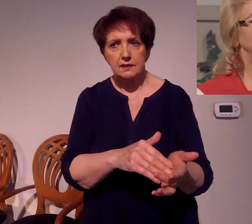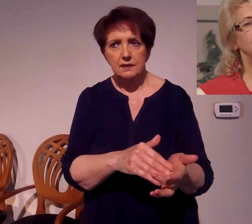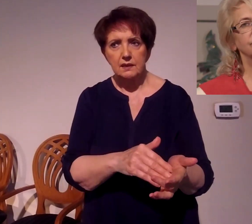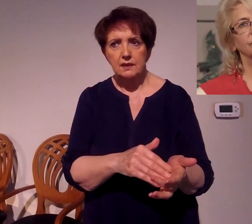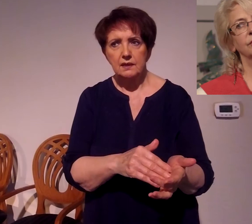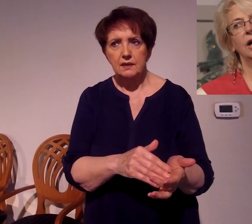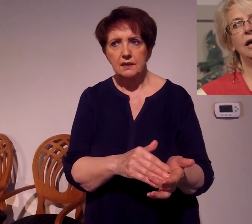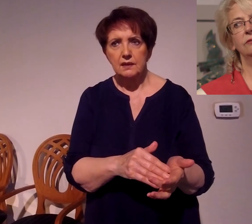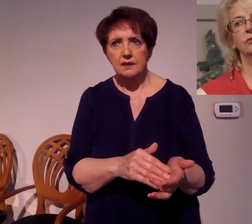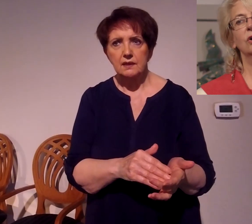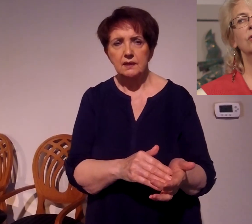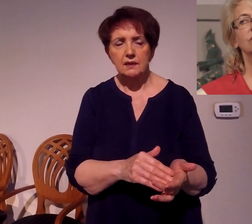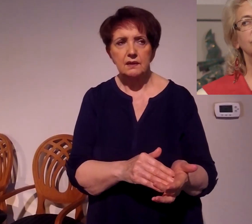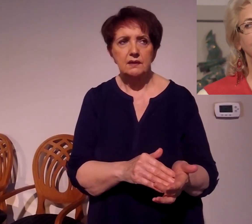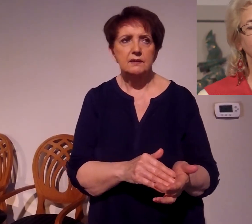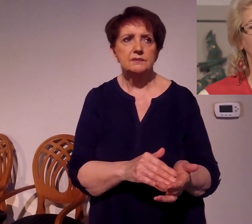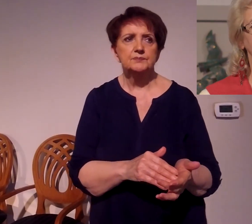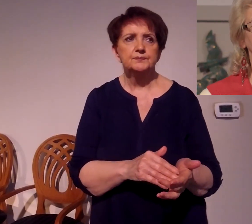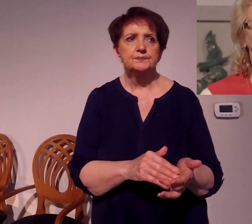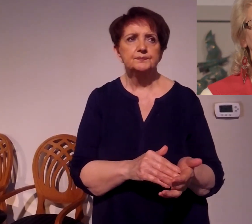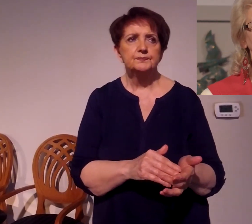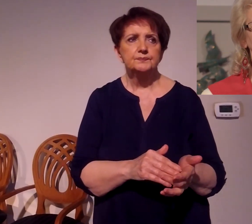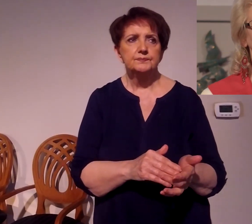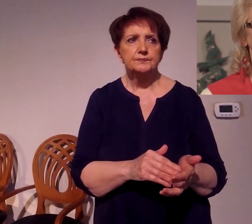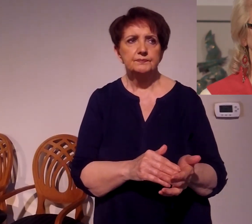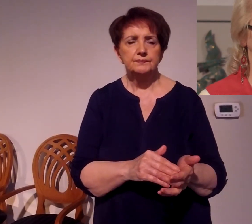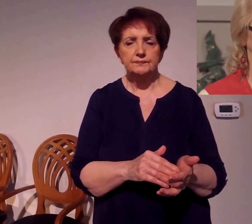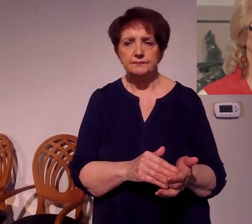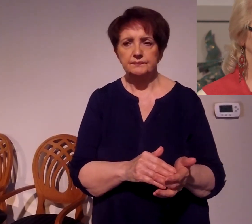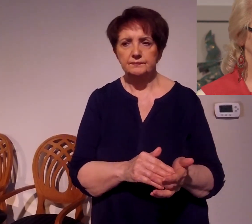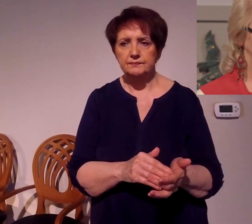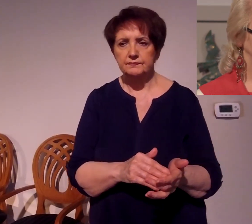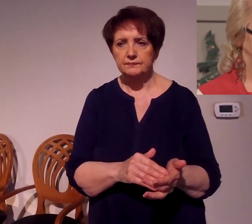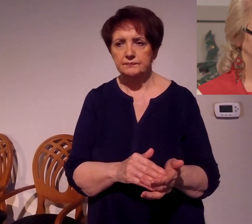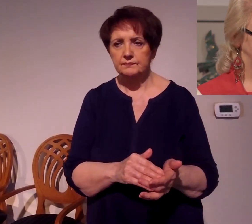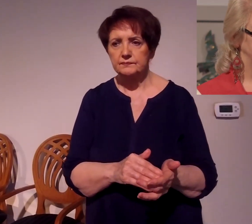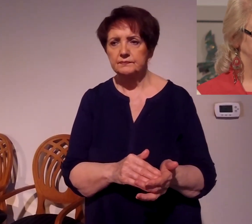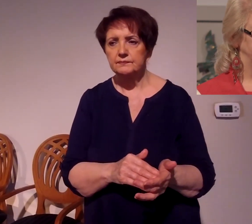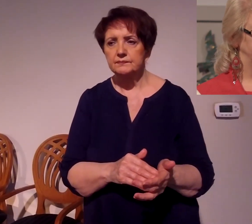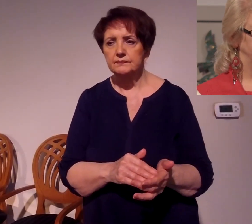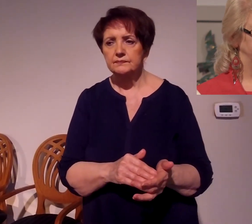and over and over and over again,